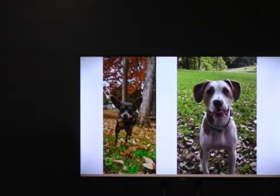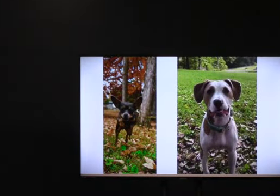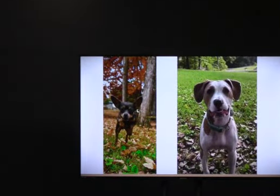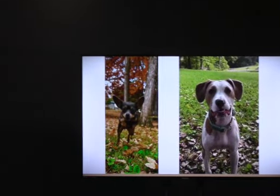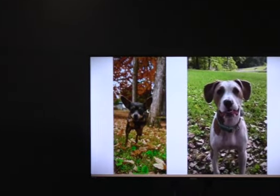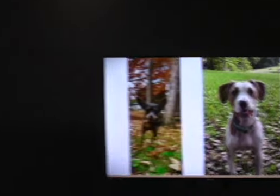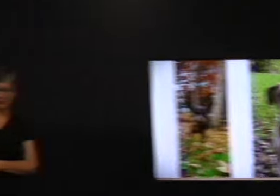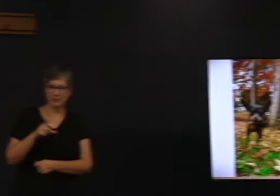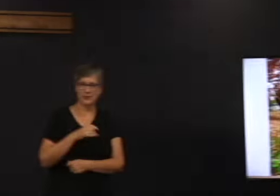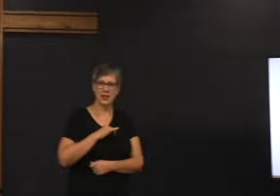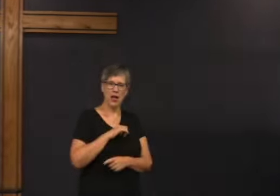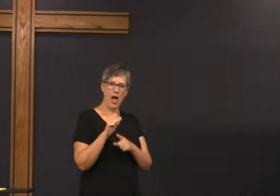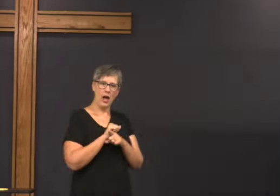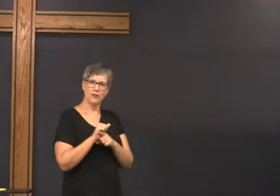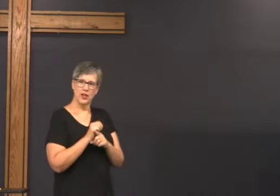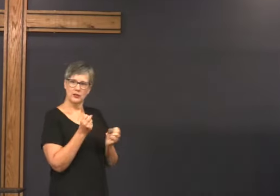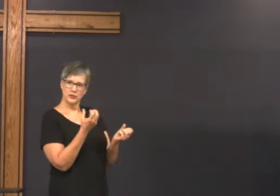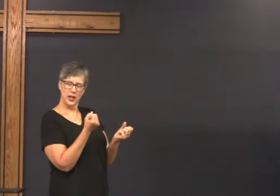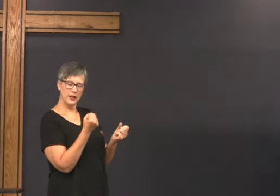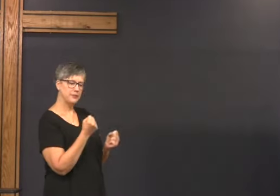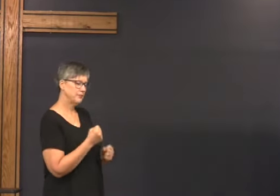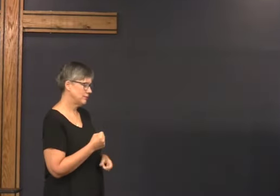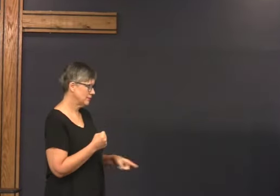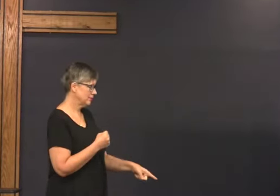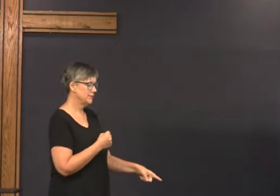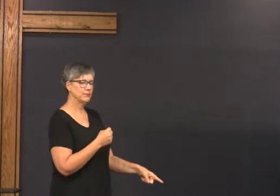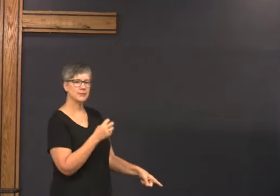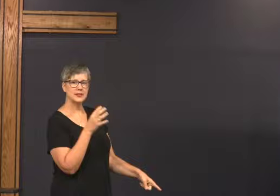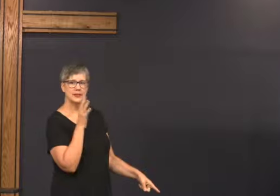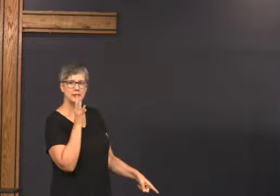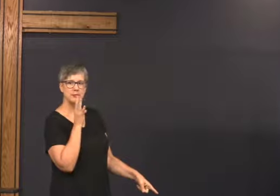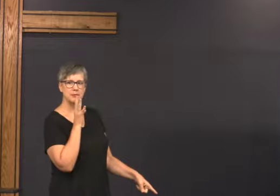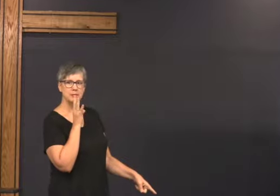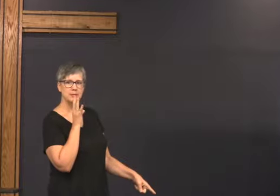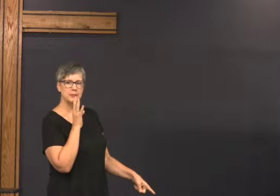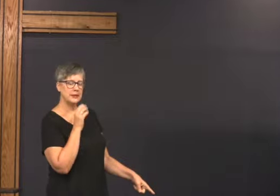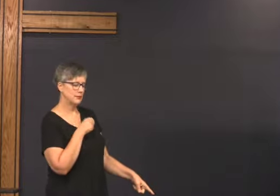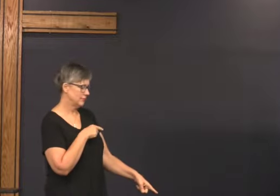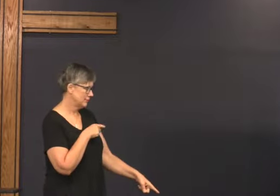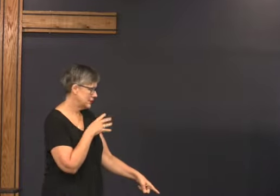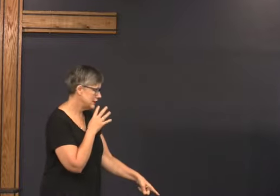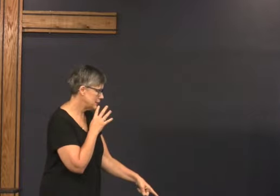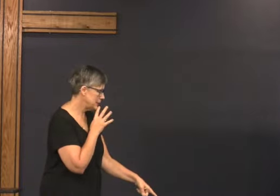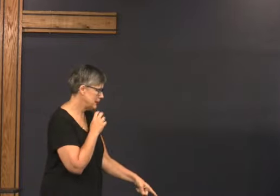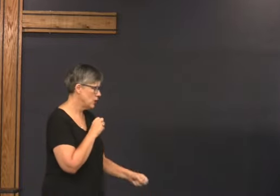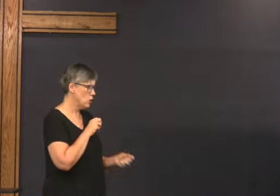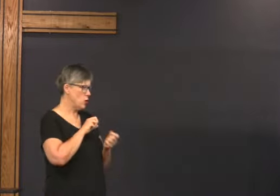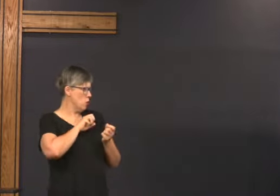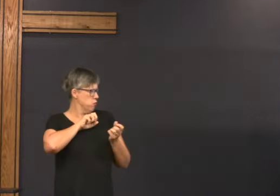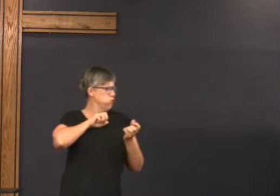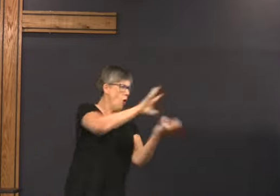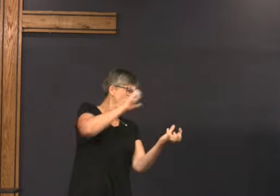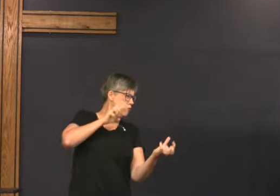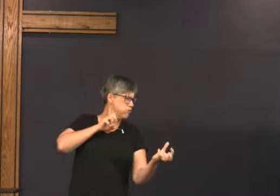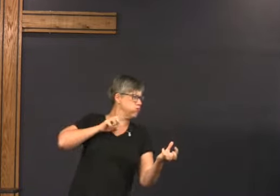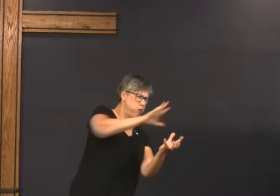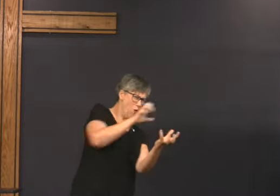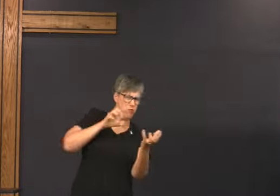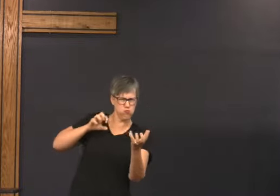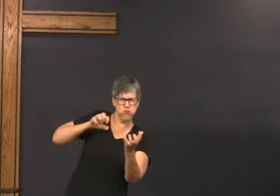The bigger one, I have trained with sign language. I say speak and he'll